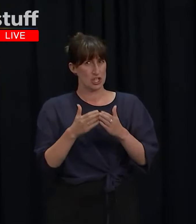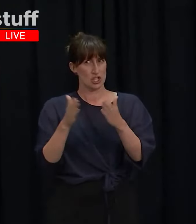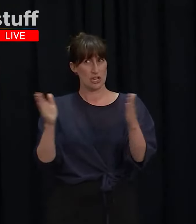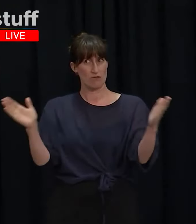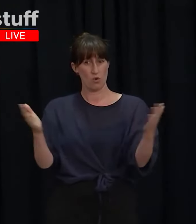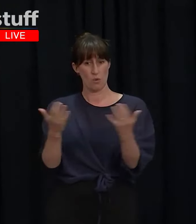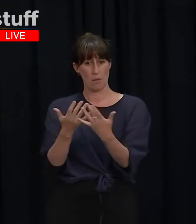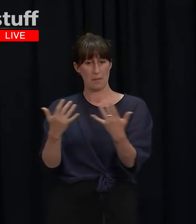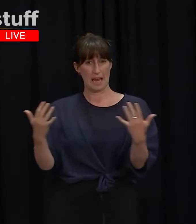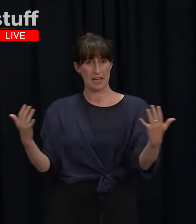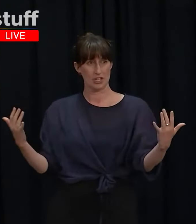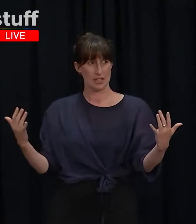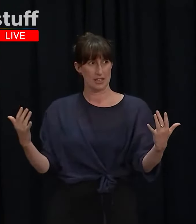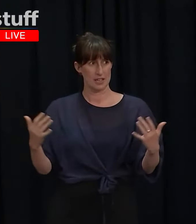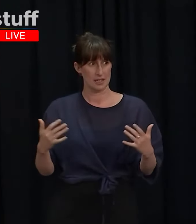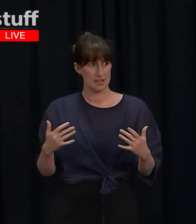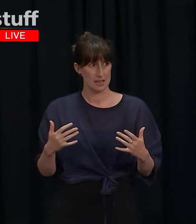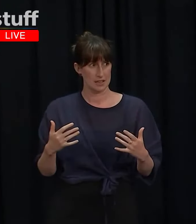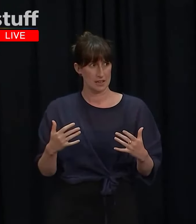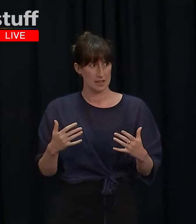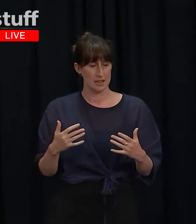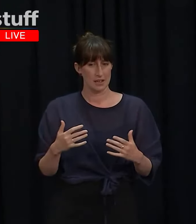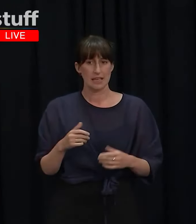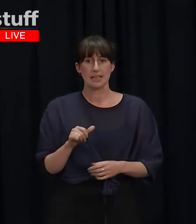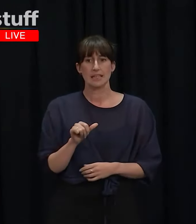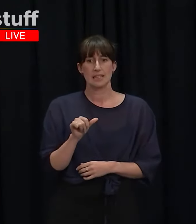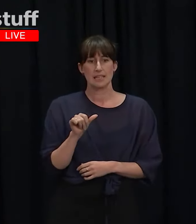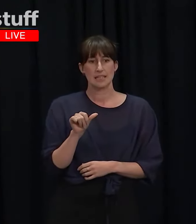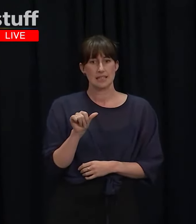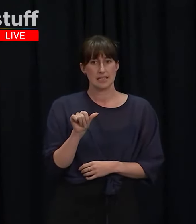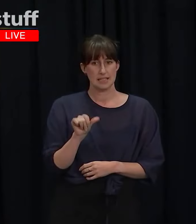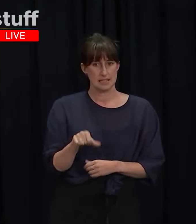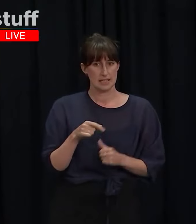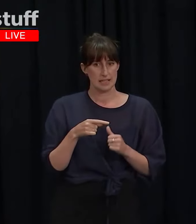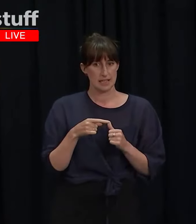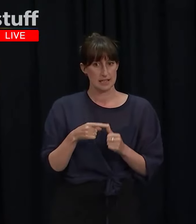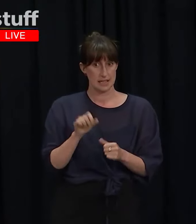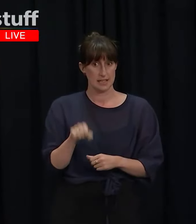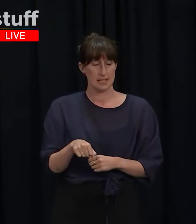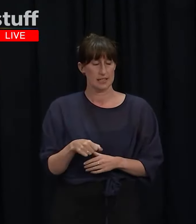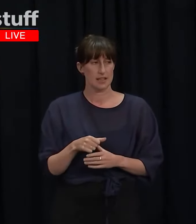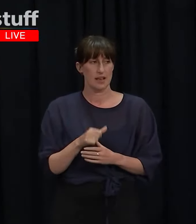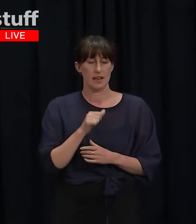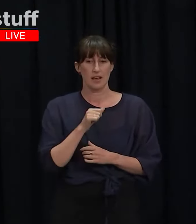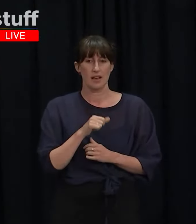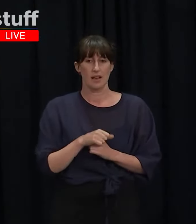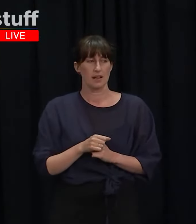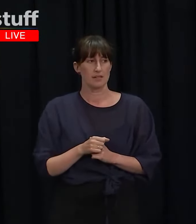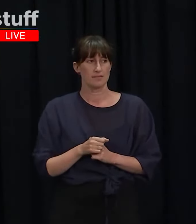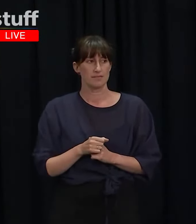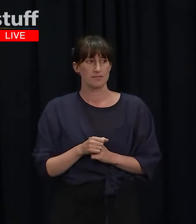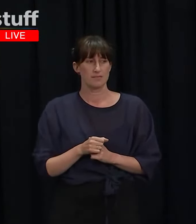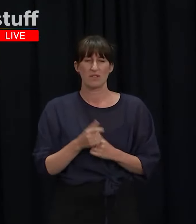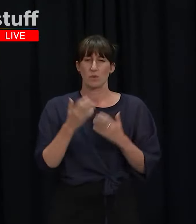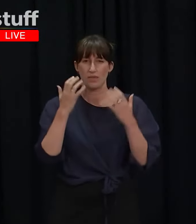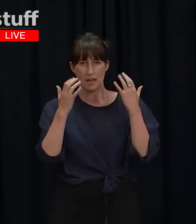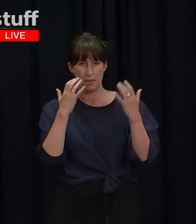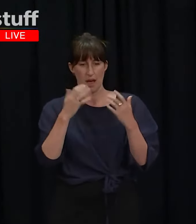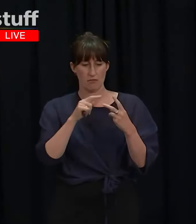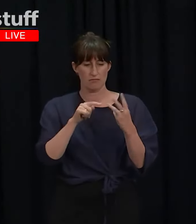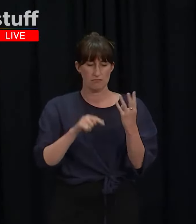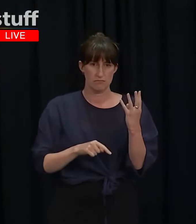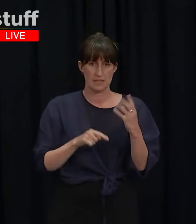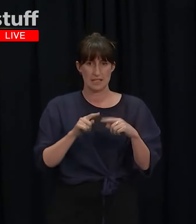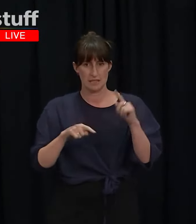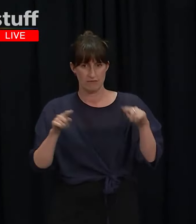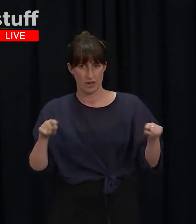population? That would be if that's the advice, and I think we have to take into account a range of things. We've actually already